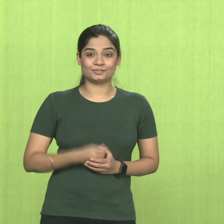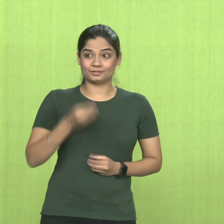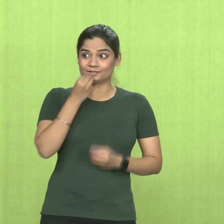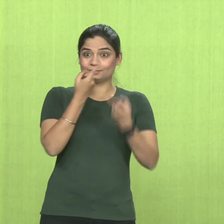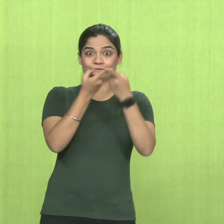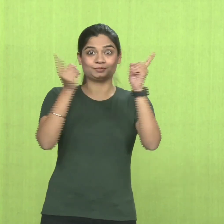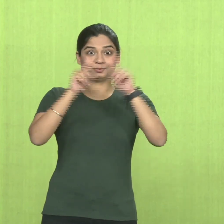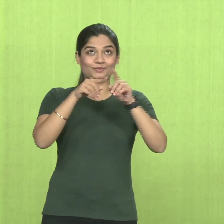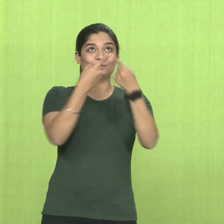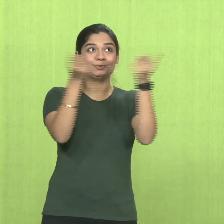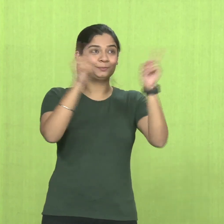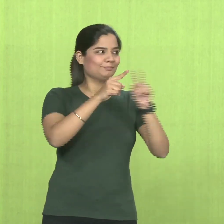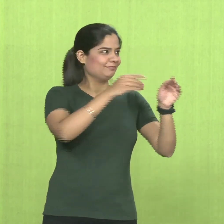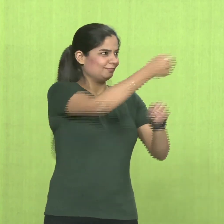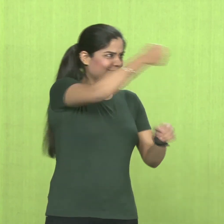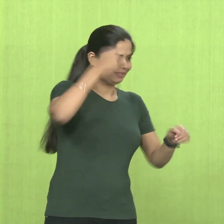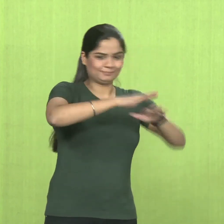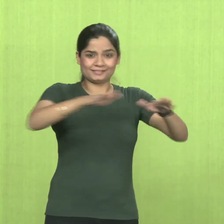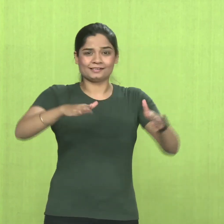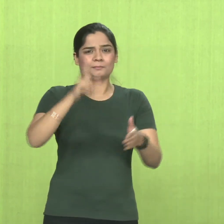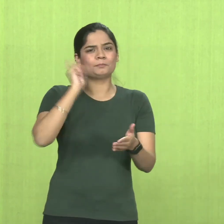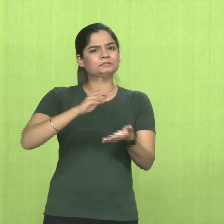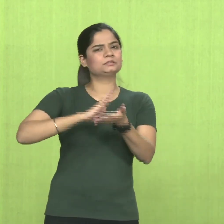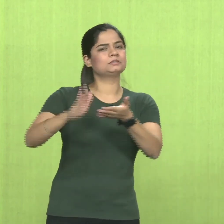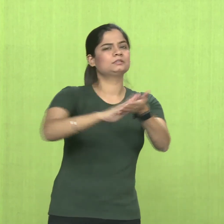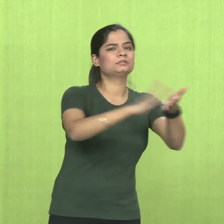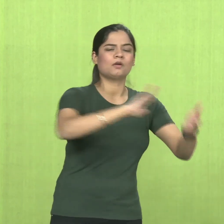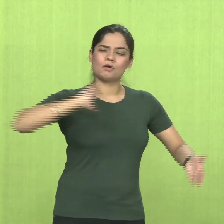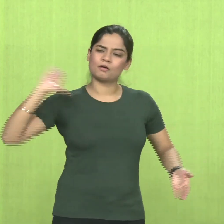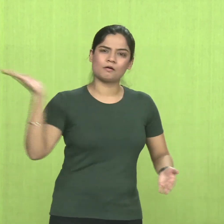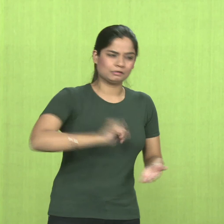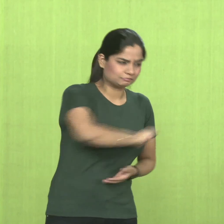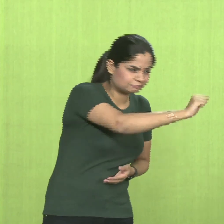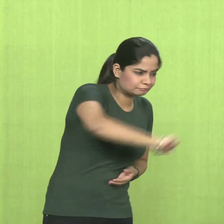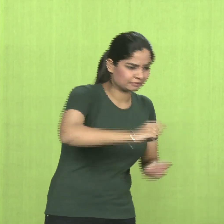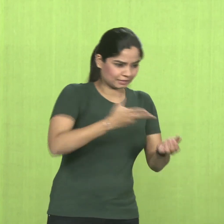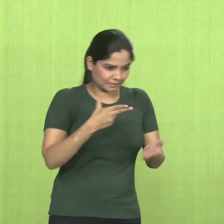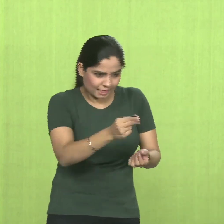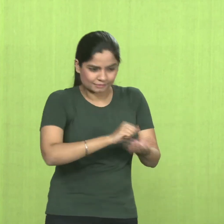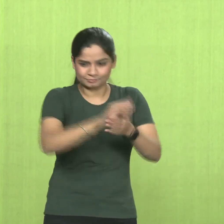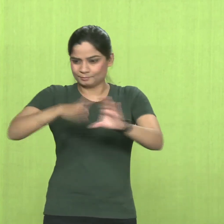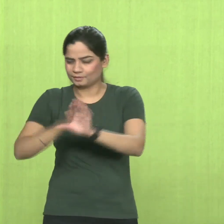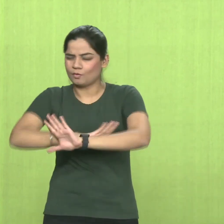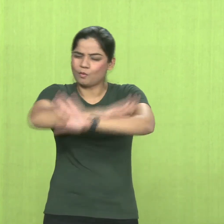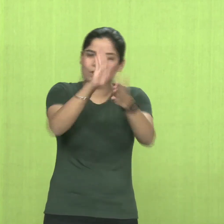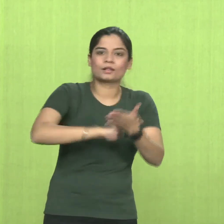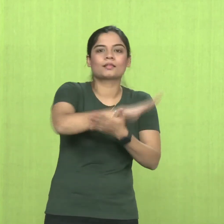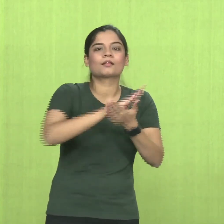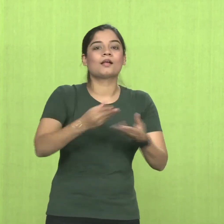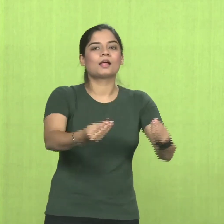Always keep your kitchen and storage facilities clean. Keep it clean, the gas, the boxes, etc. so